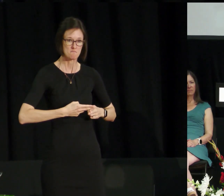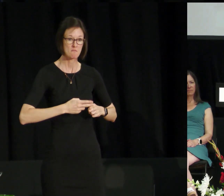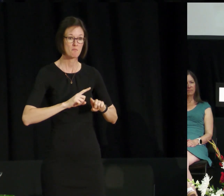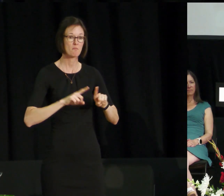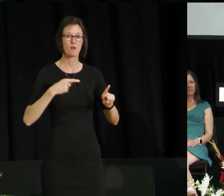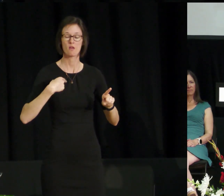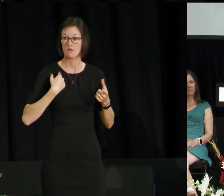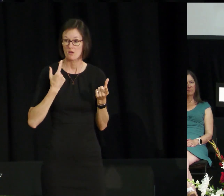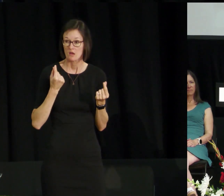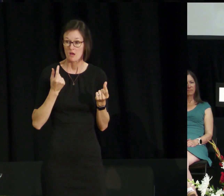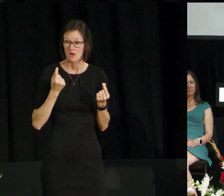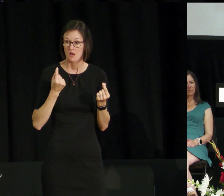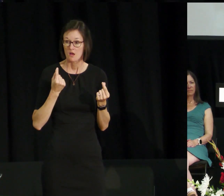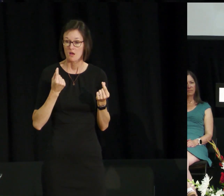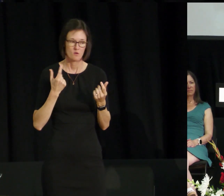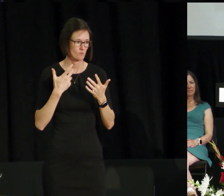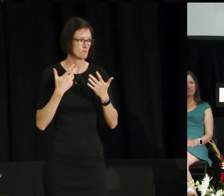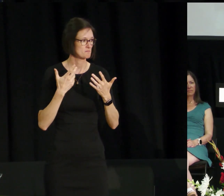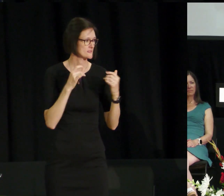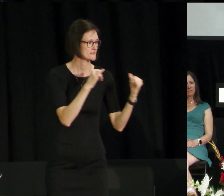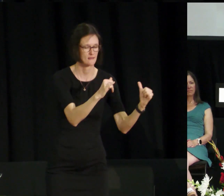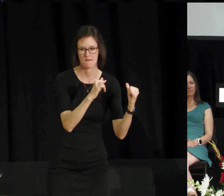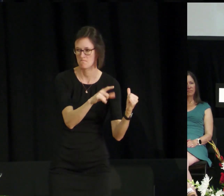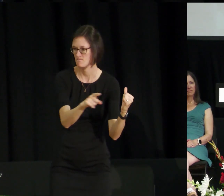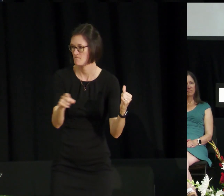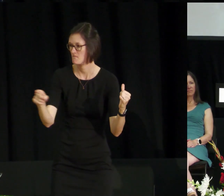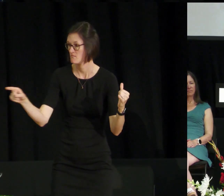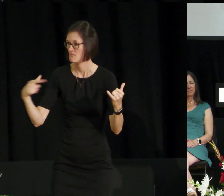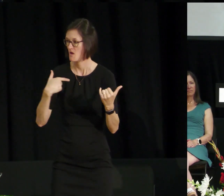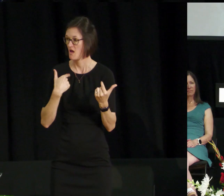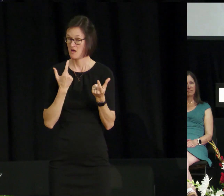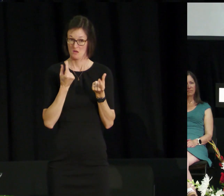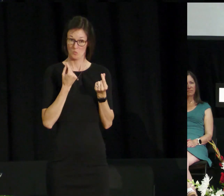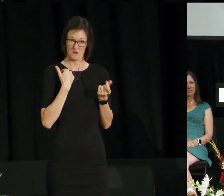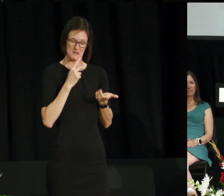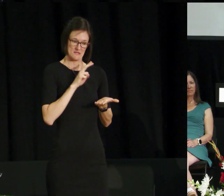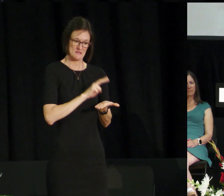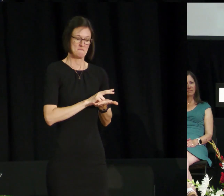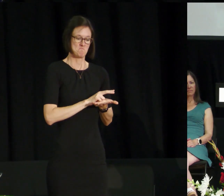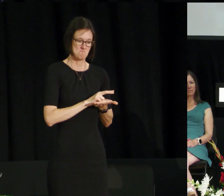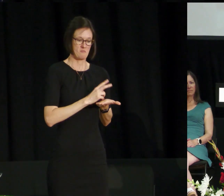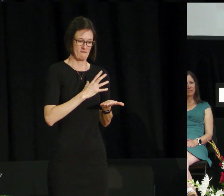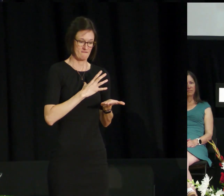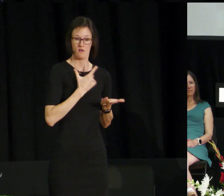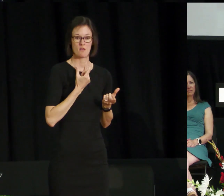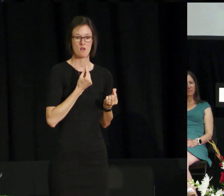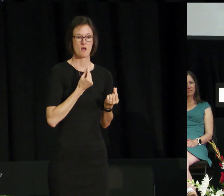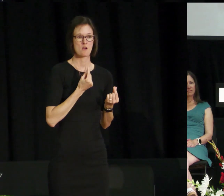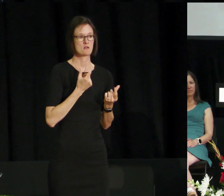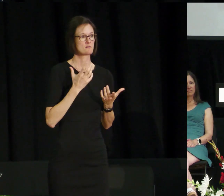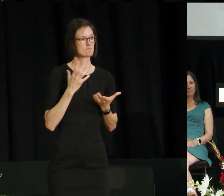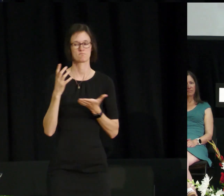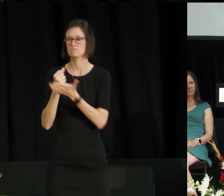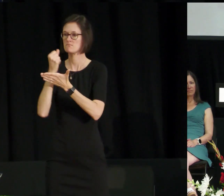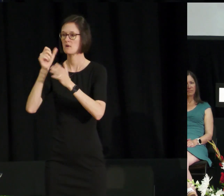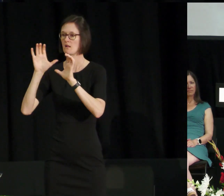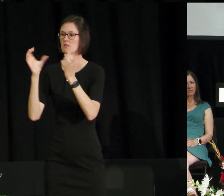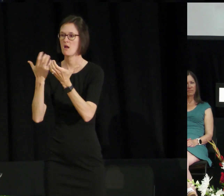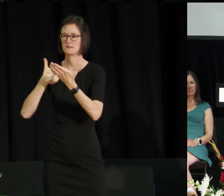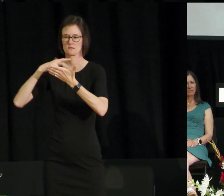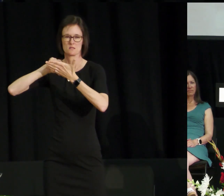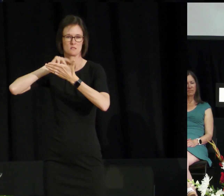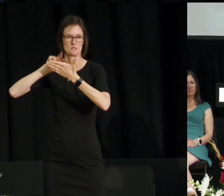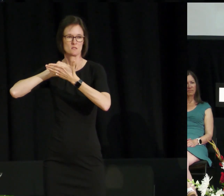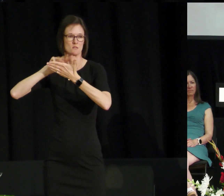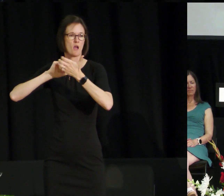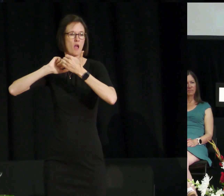Whatever that looks like for you I went to take a class In how to run for office For six months In